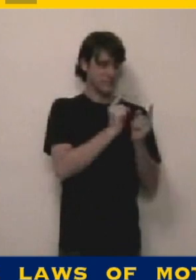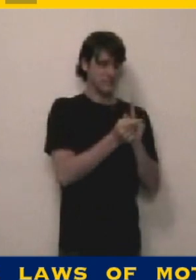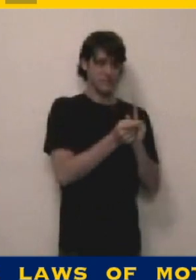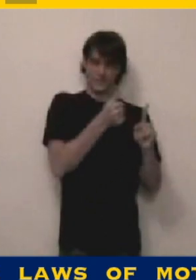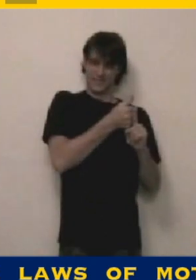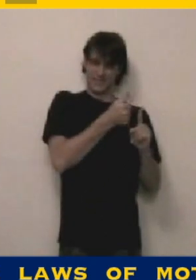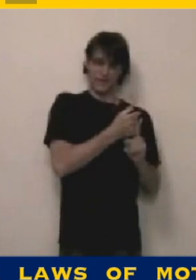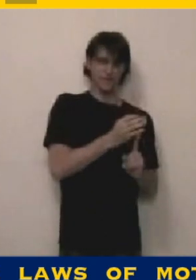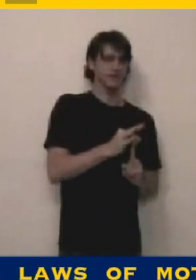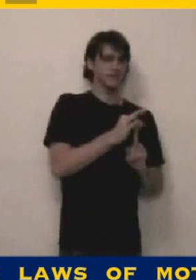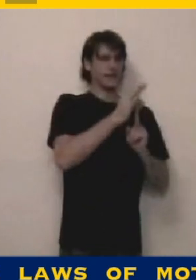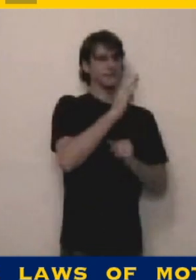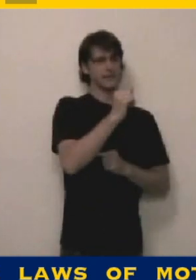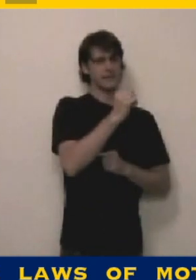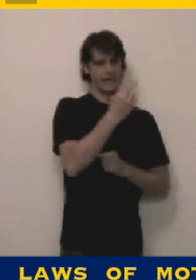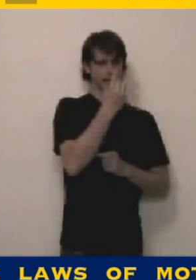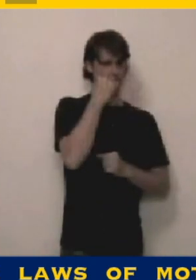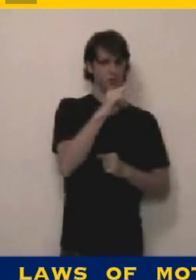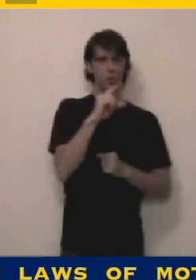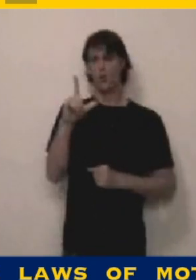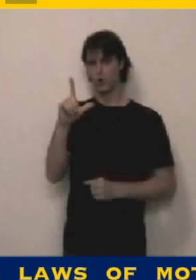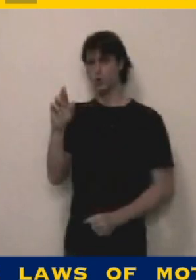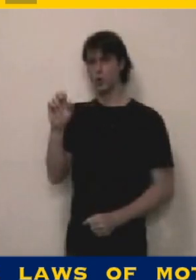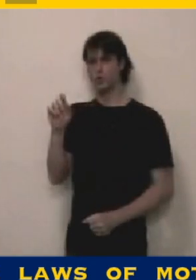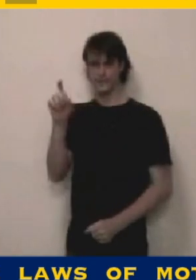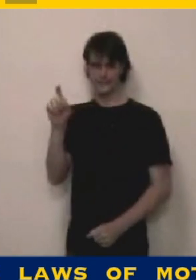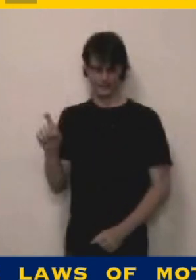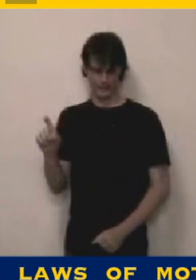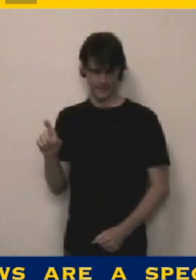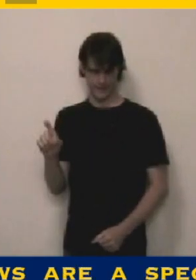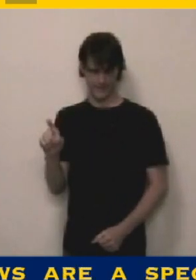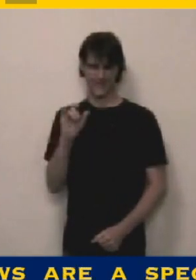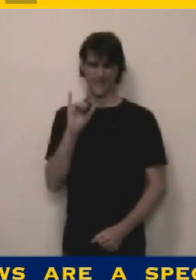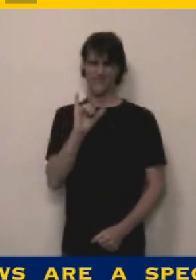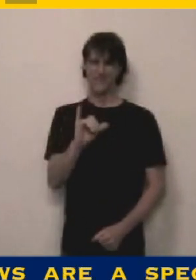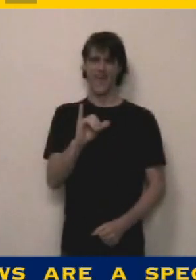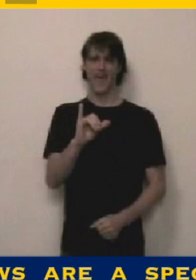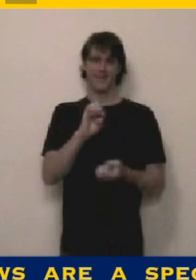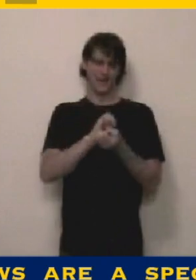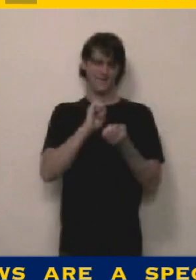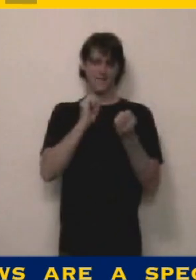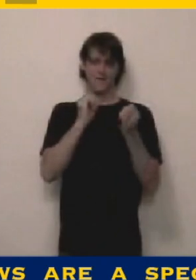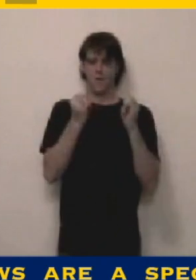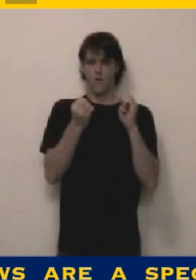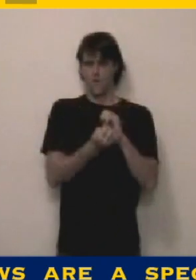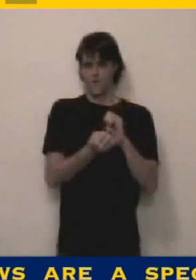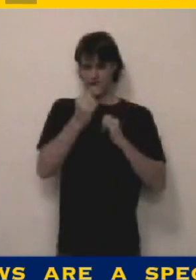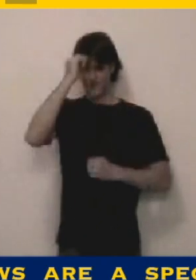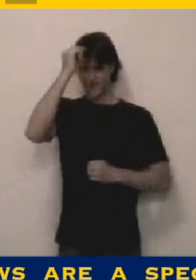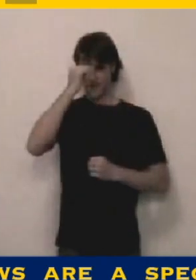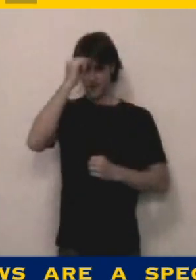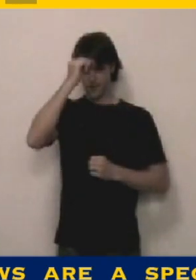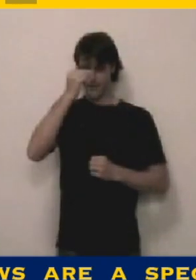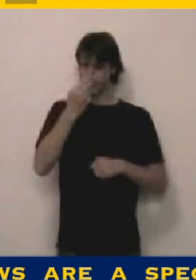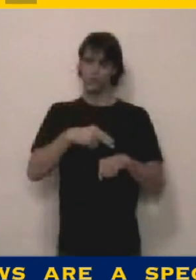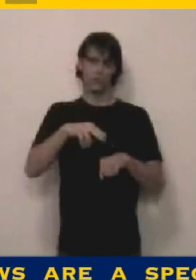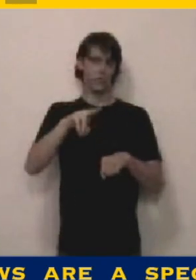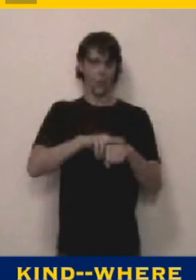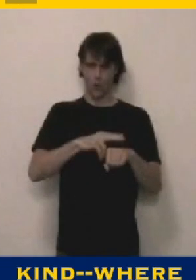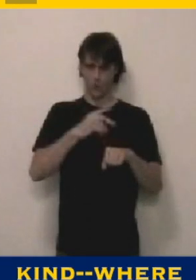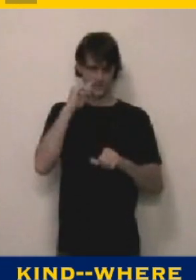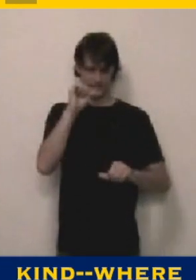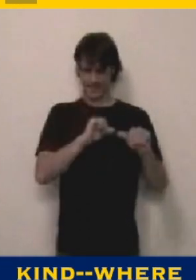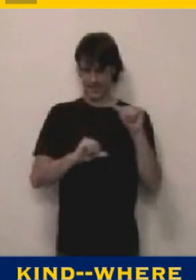reduce to the Newtonian ones, which are based on Galileo's, at low speeds. Thus, the Newtonian laws are a special case of the relativistic